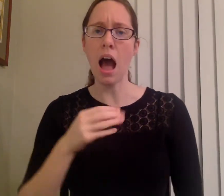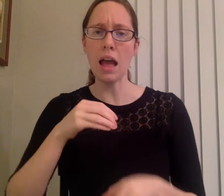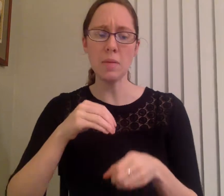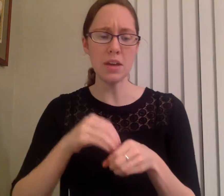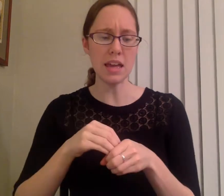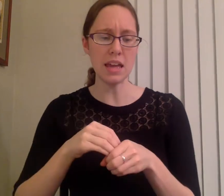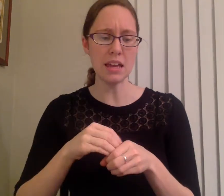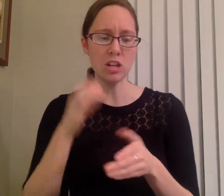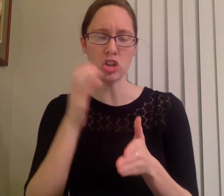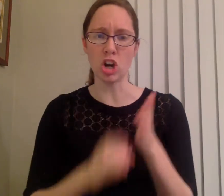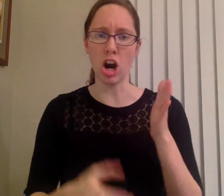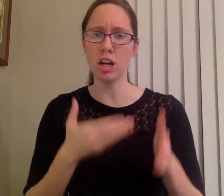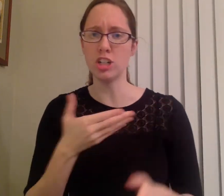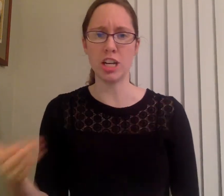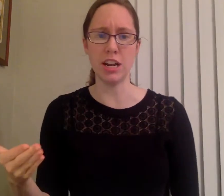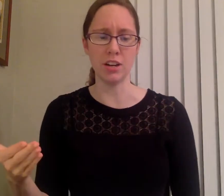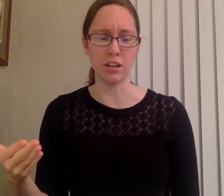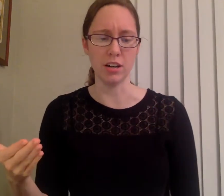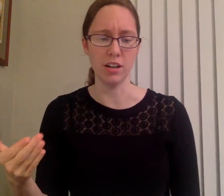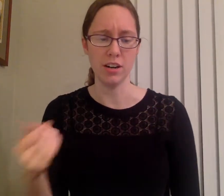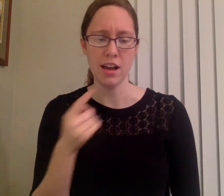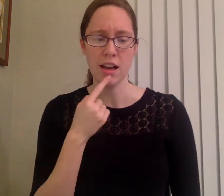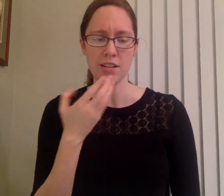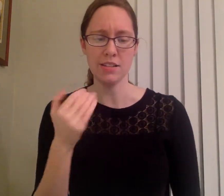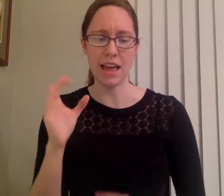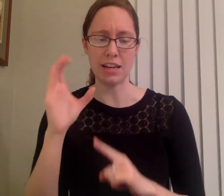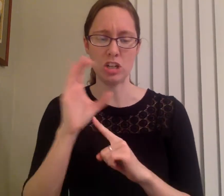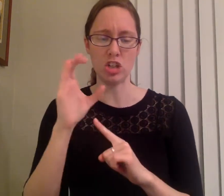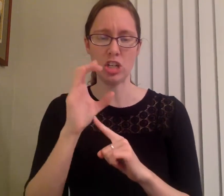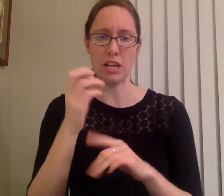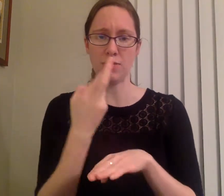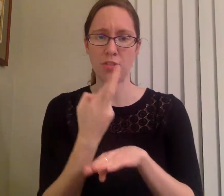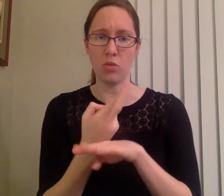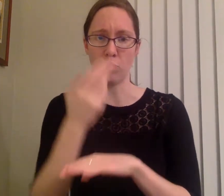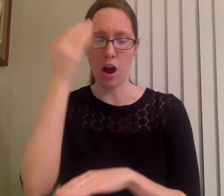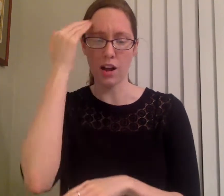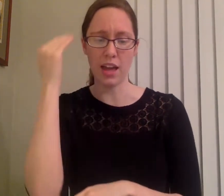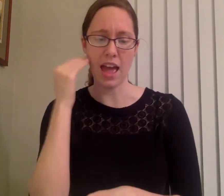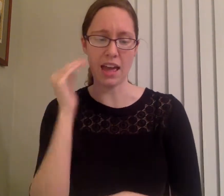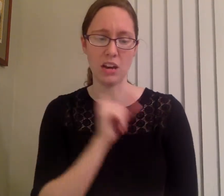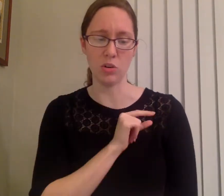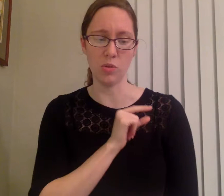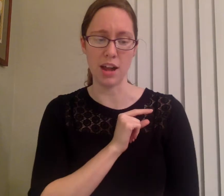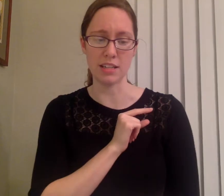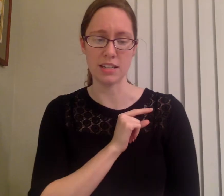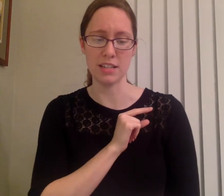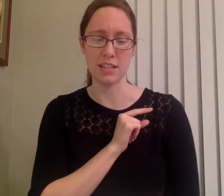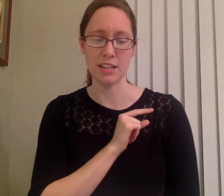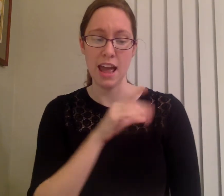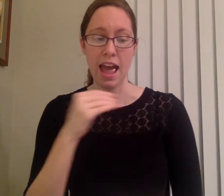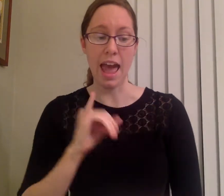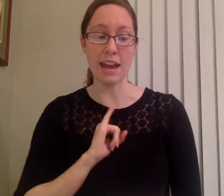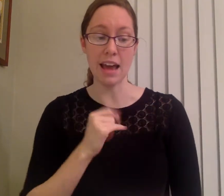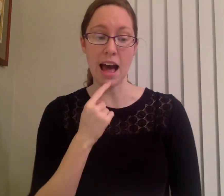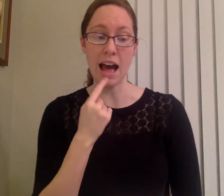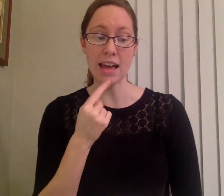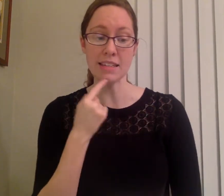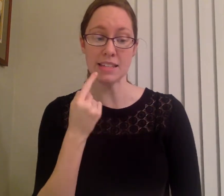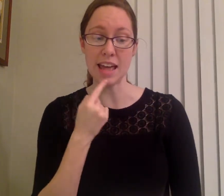I'm in charge here, said Chief Rockhead Grunt, and I